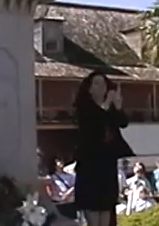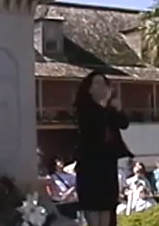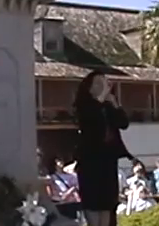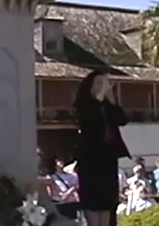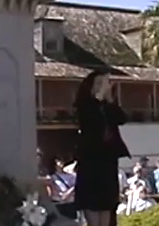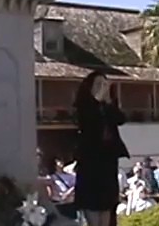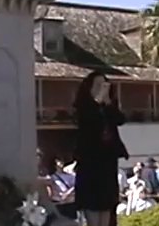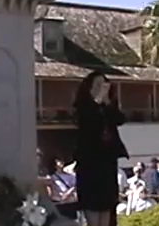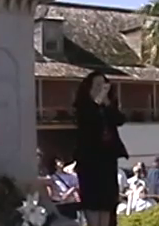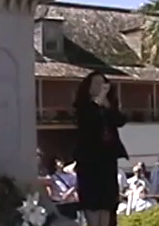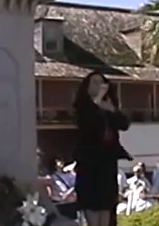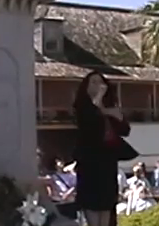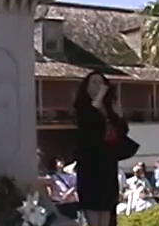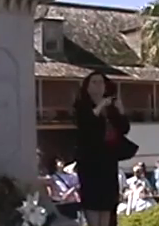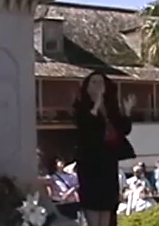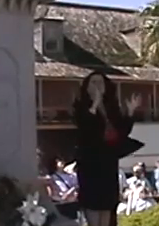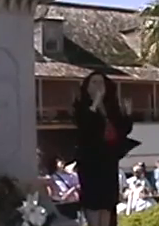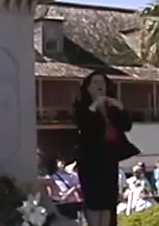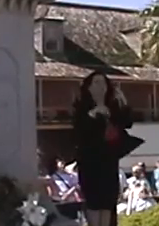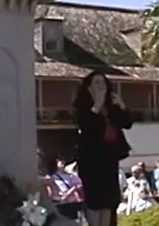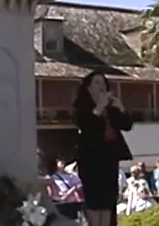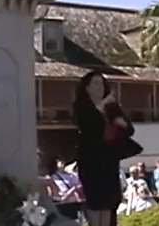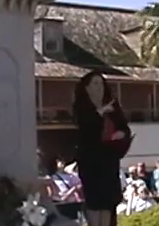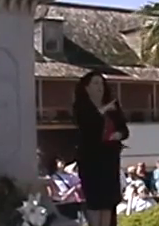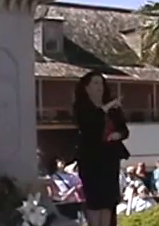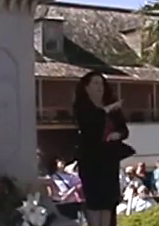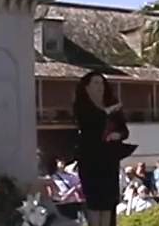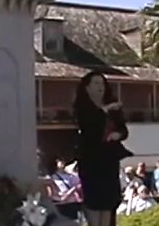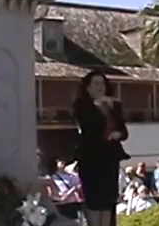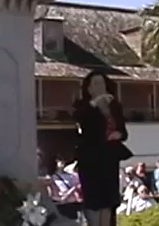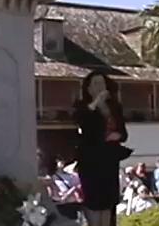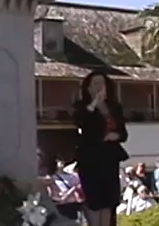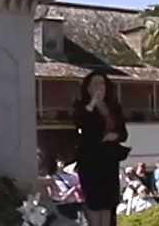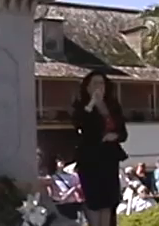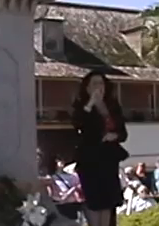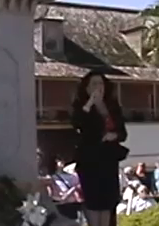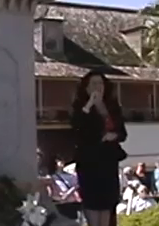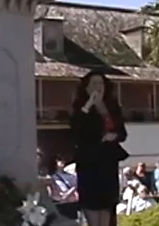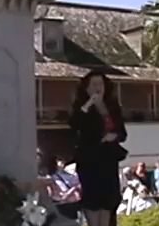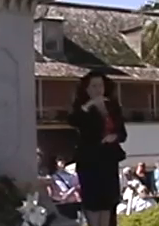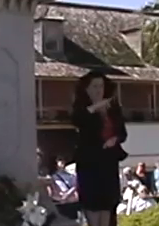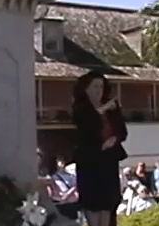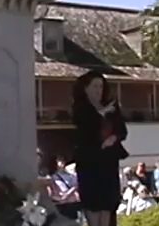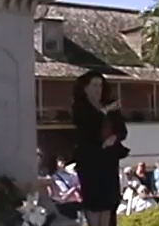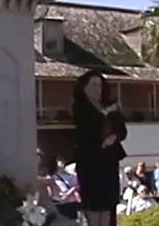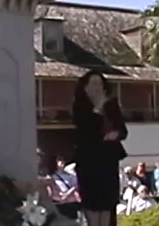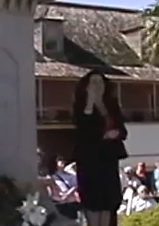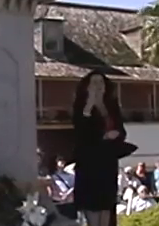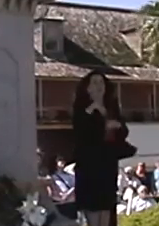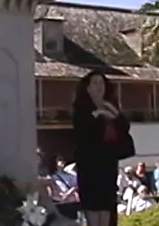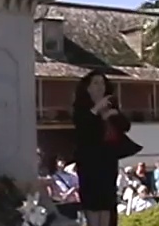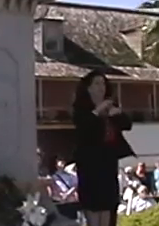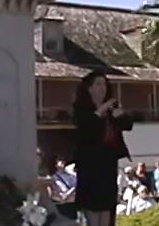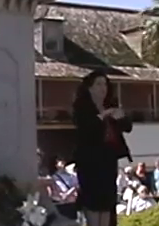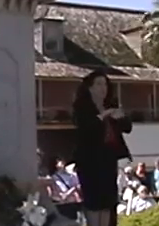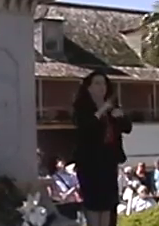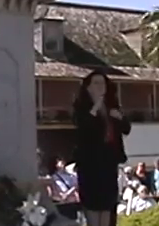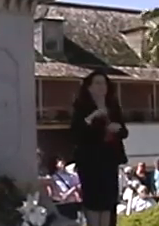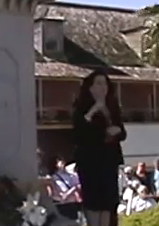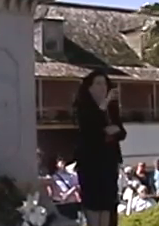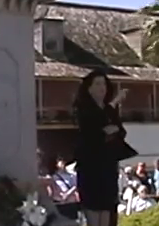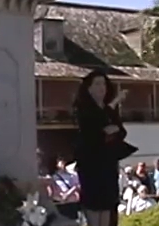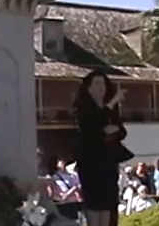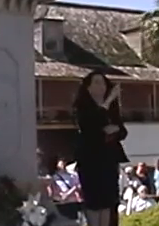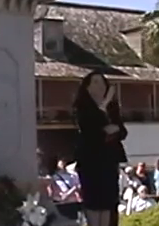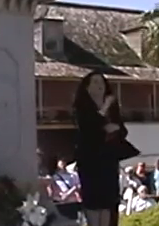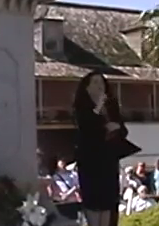Florida. To talk about Juan Ponce de León, his history in Puerto Rico, his trips,